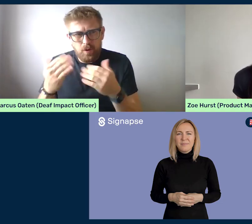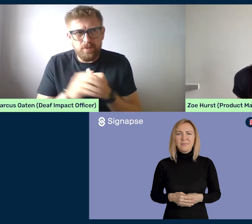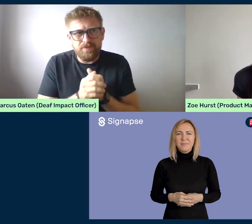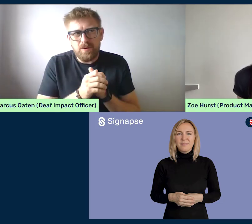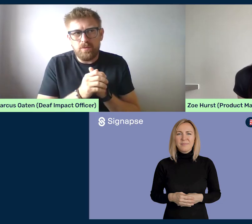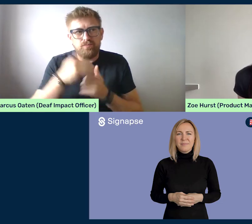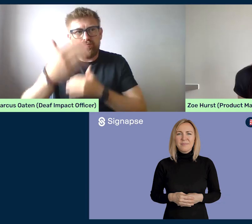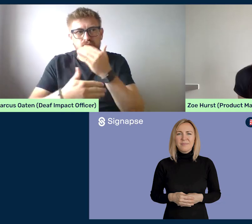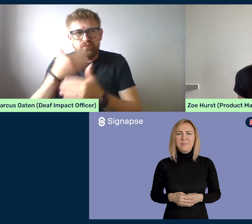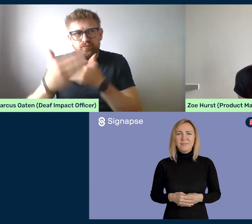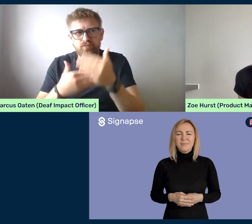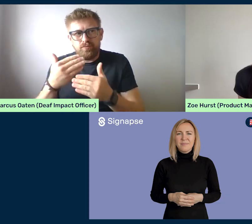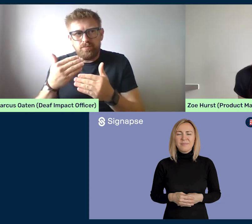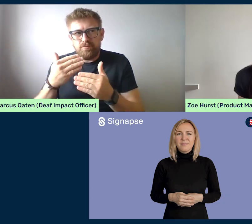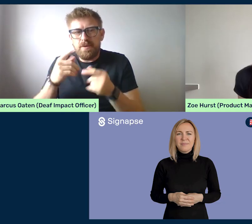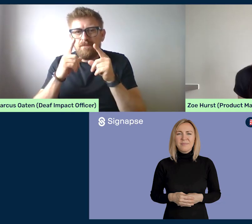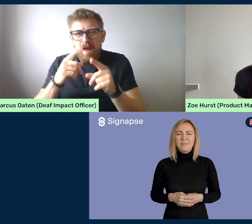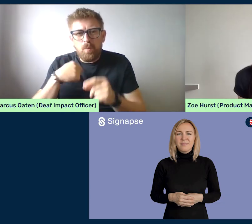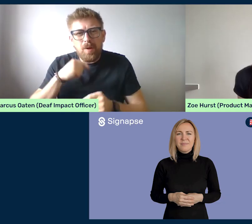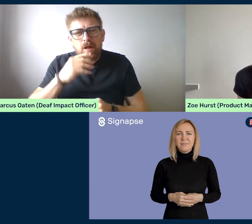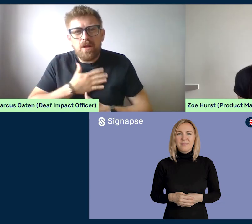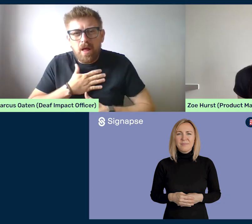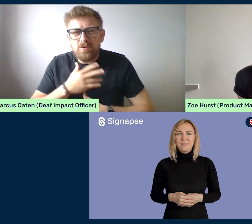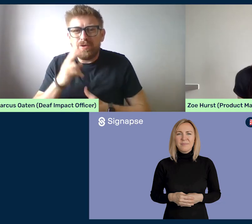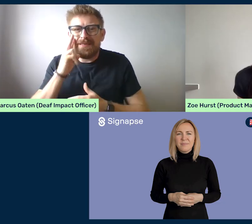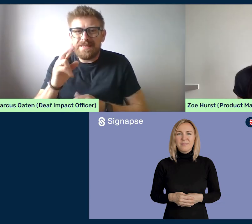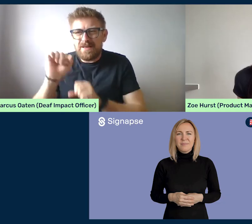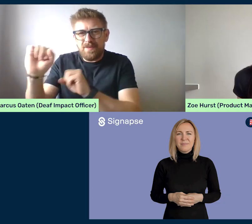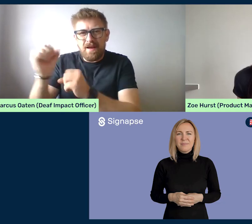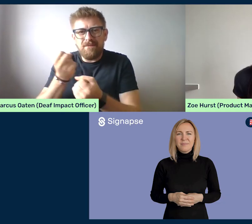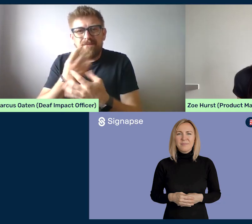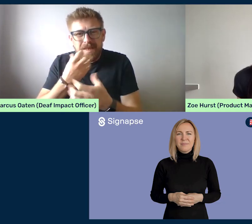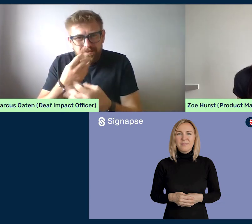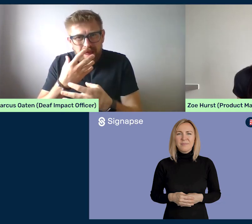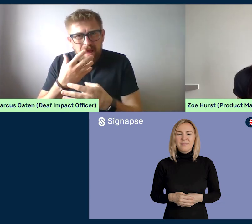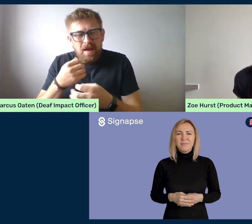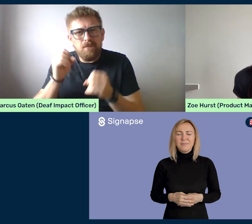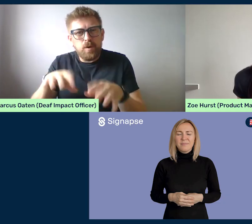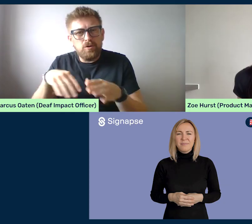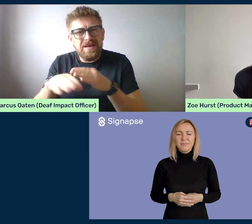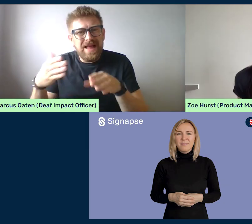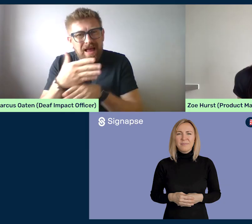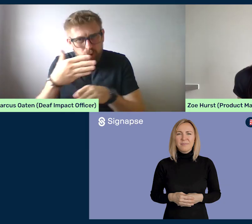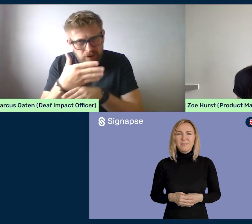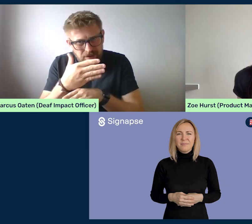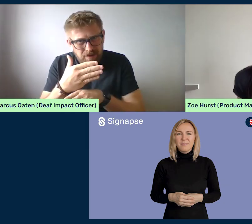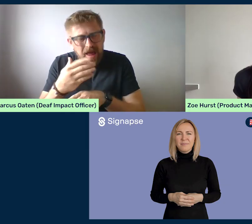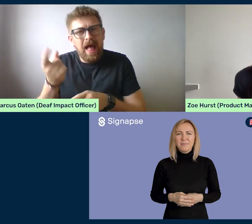one time, that's fine. That is great. We Mhm. appreciate all feedback. But what we like to see